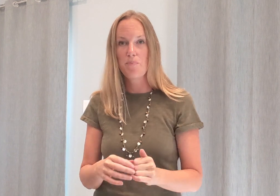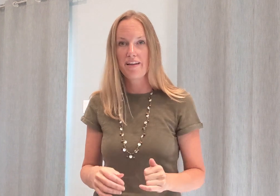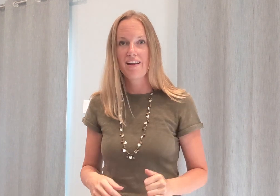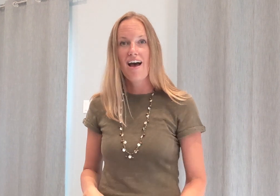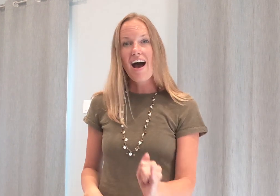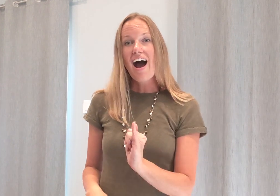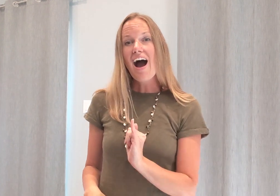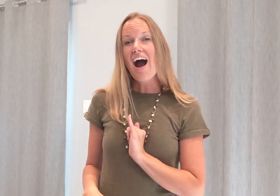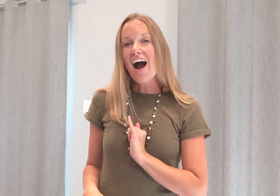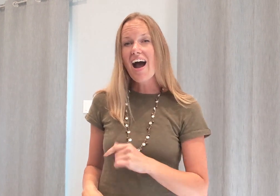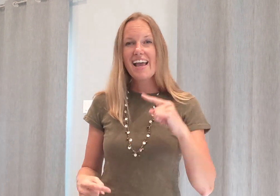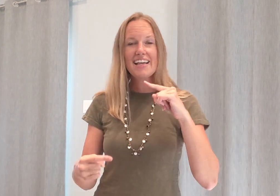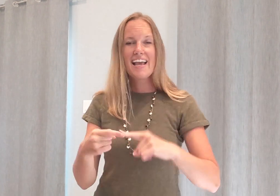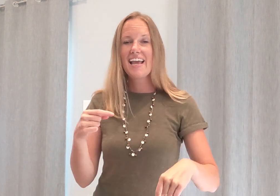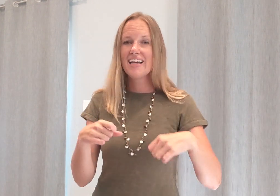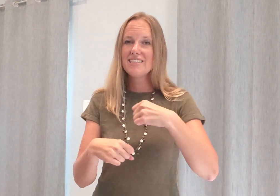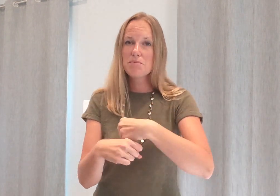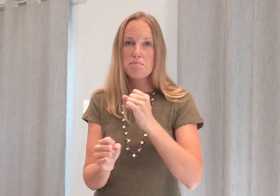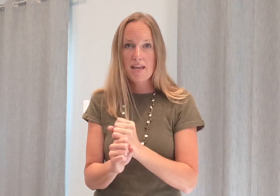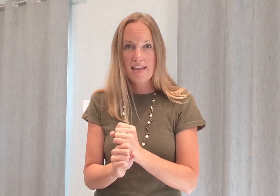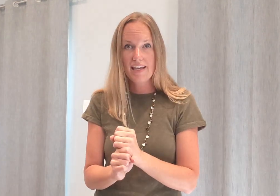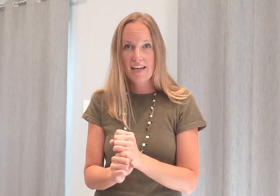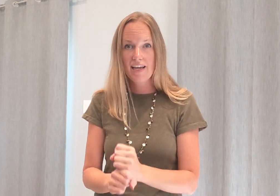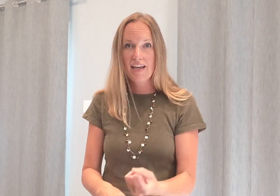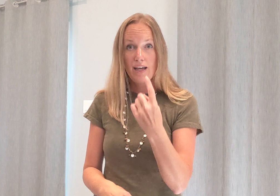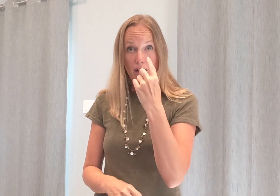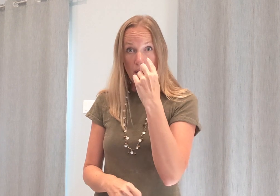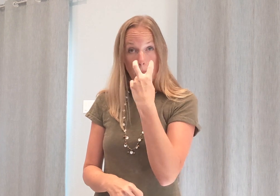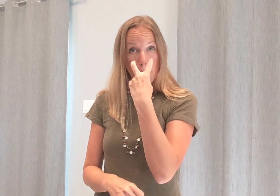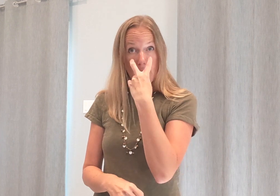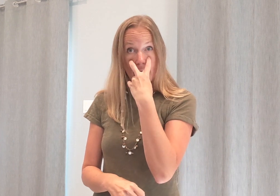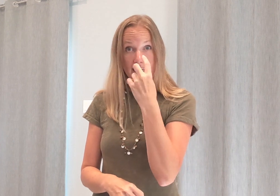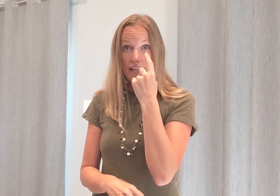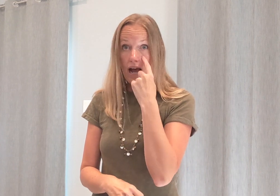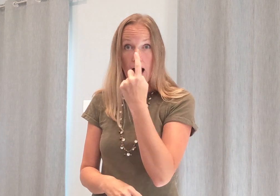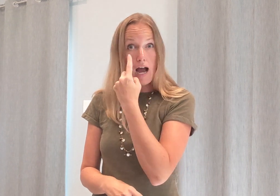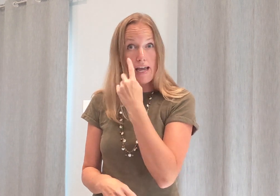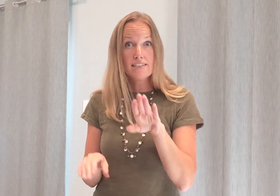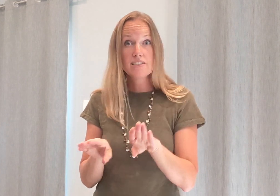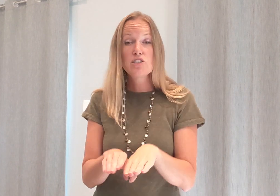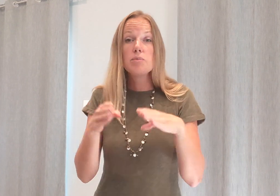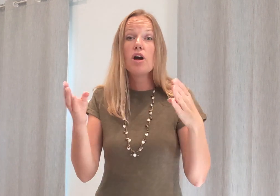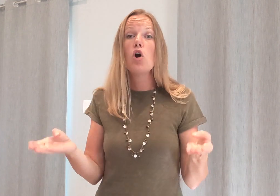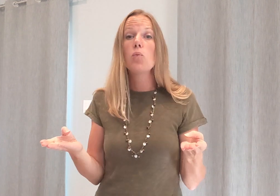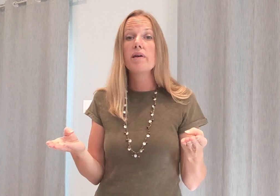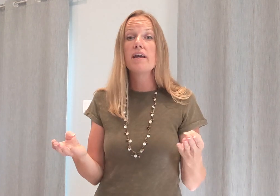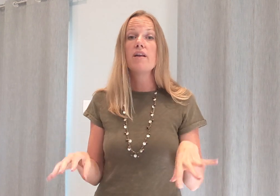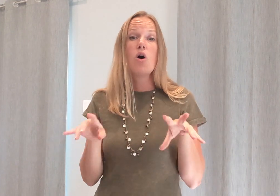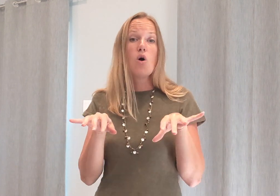open. I can't make blinded eyes to be open, or